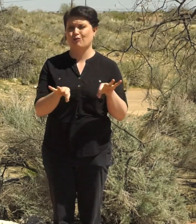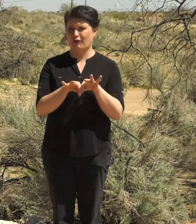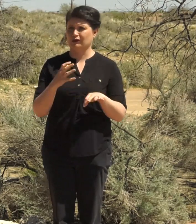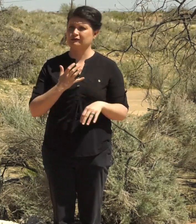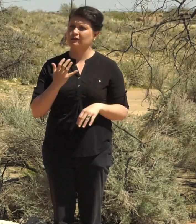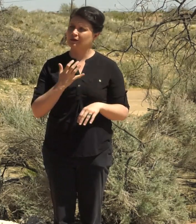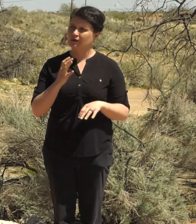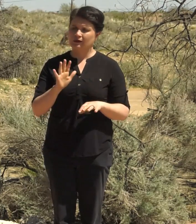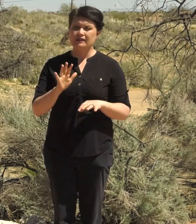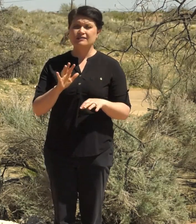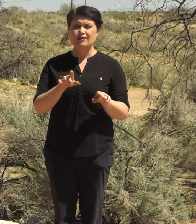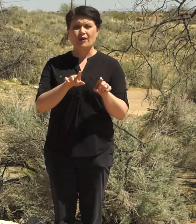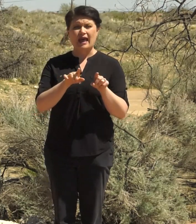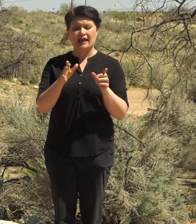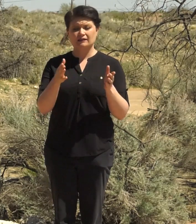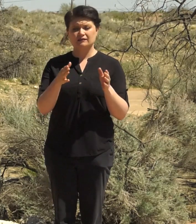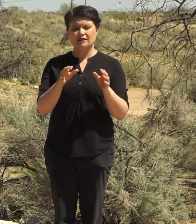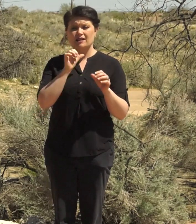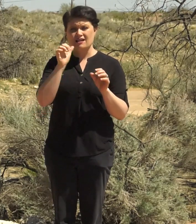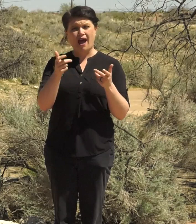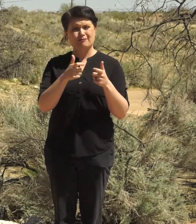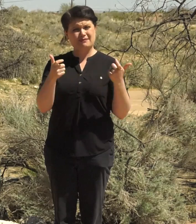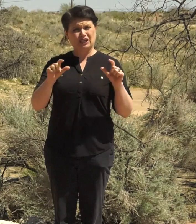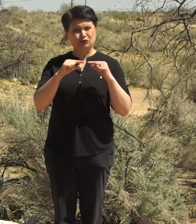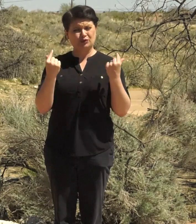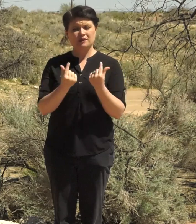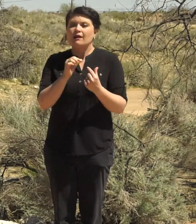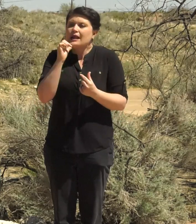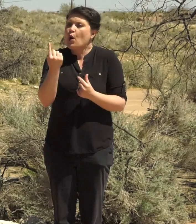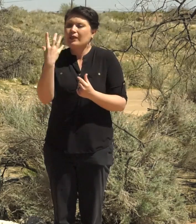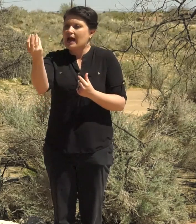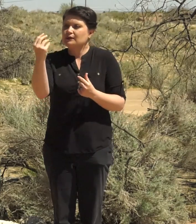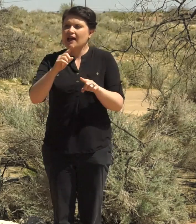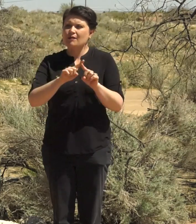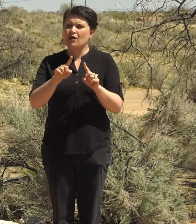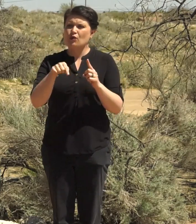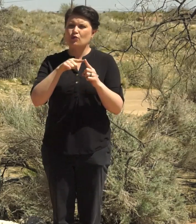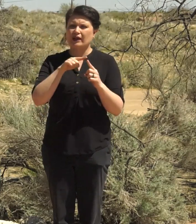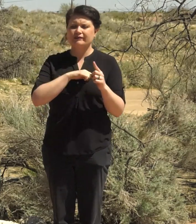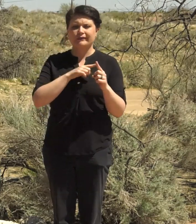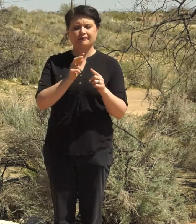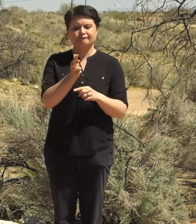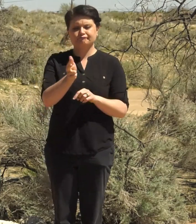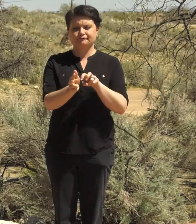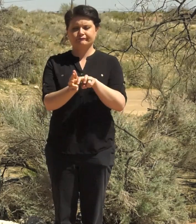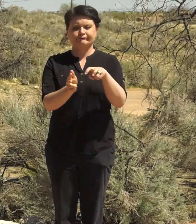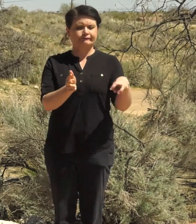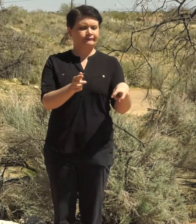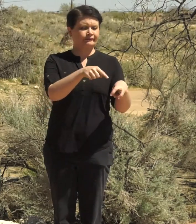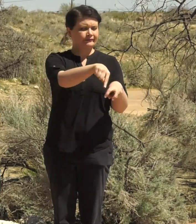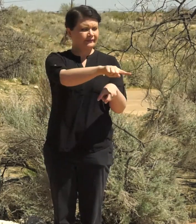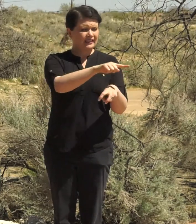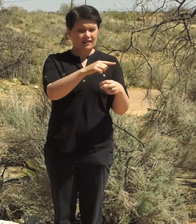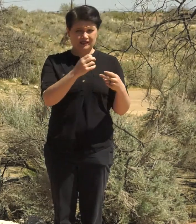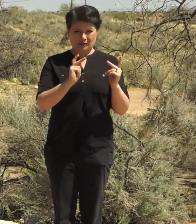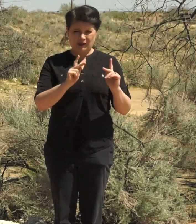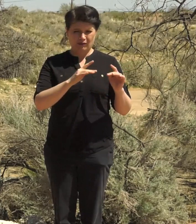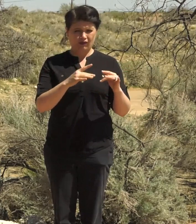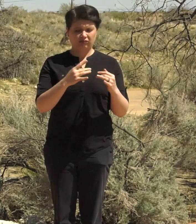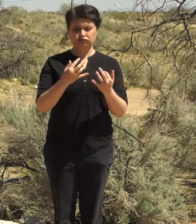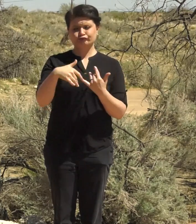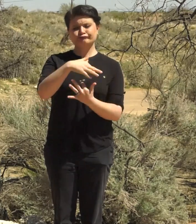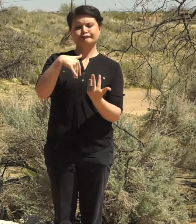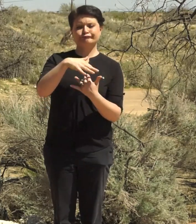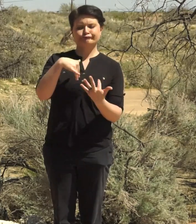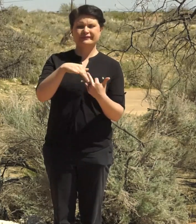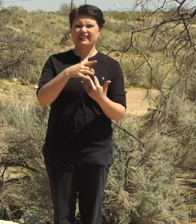As well as small group size, not just on the trails, but when you're getting in and out of the parking lot. Some of those safety precautions have